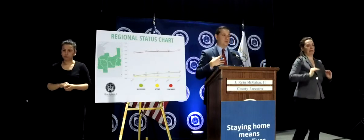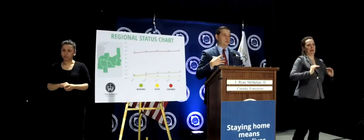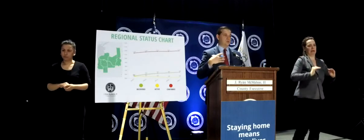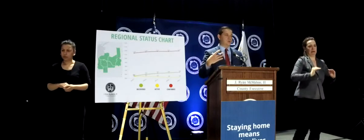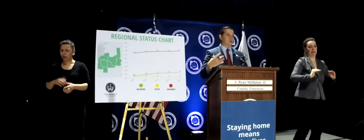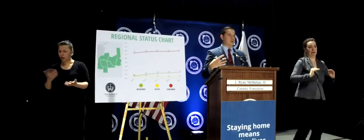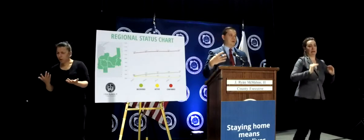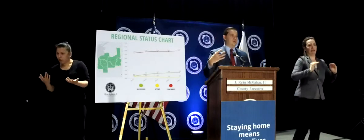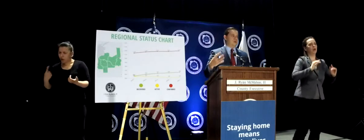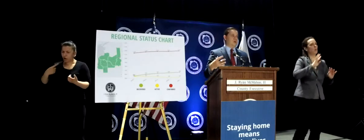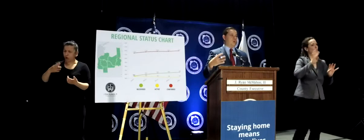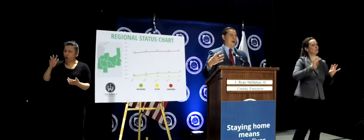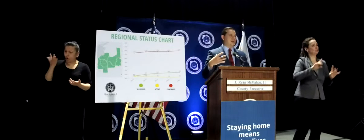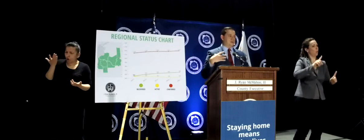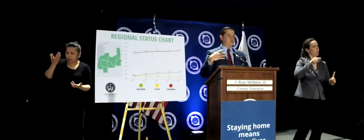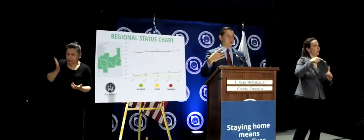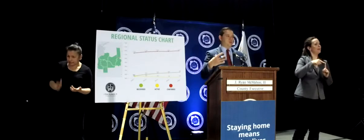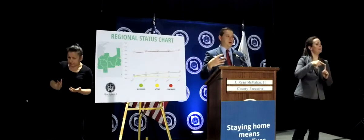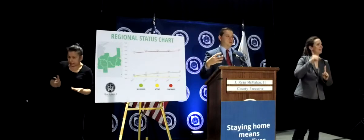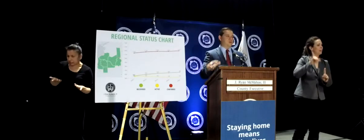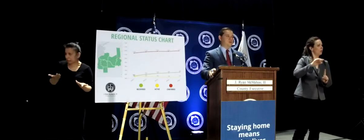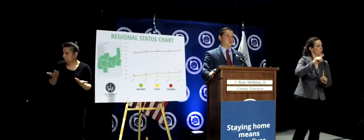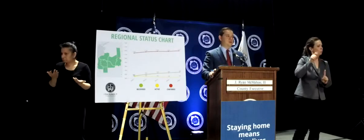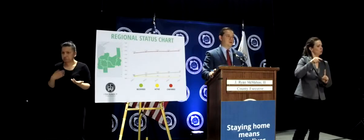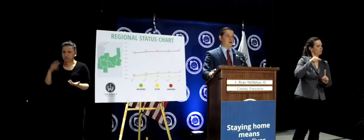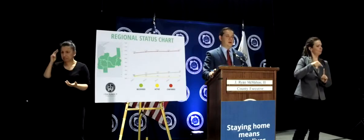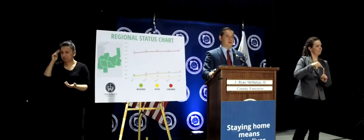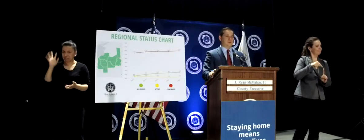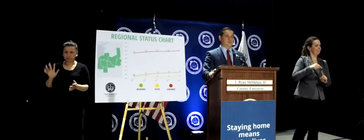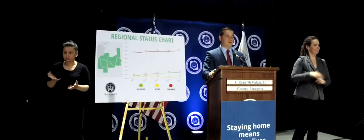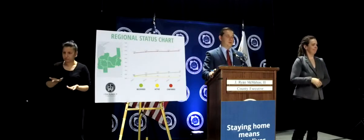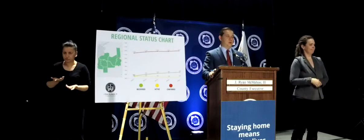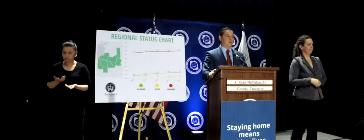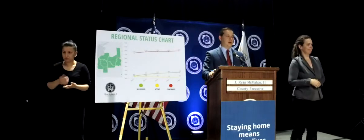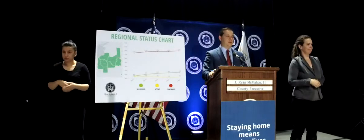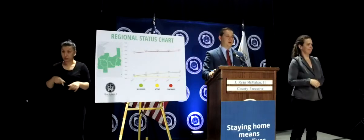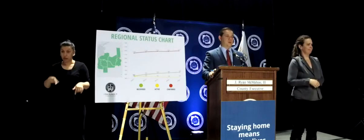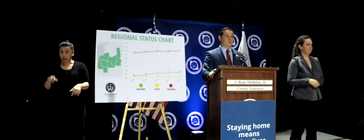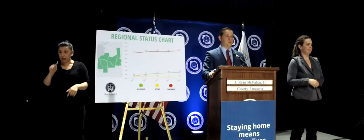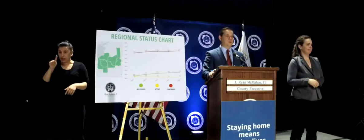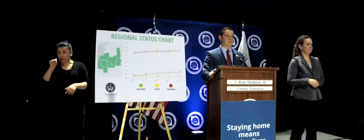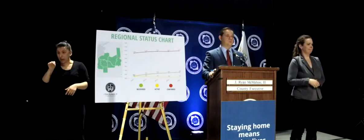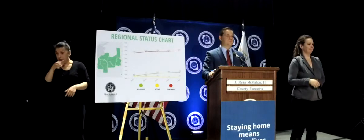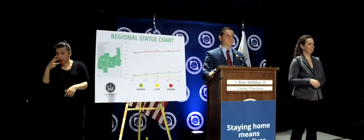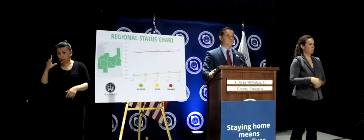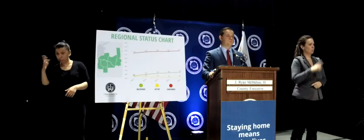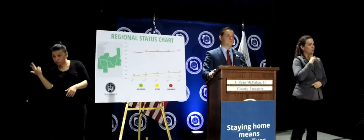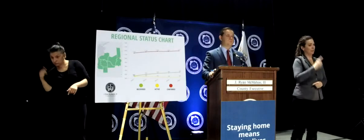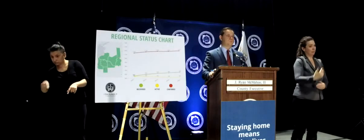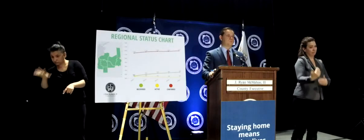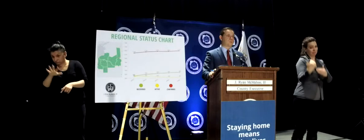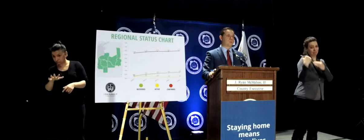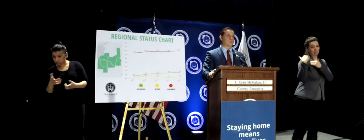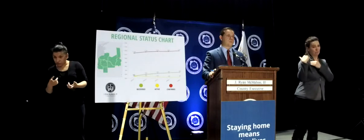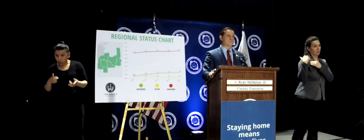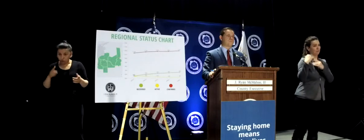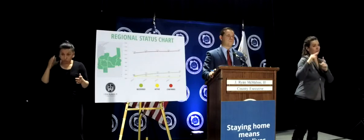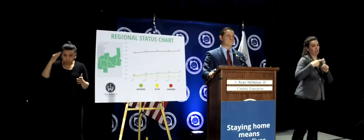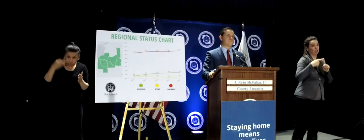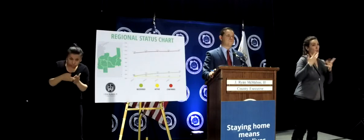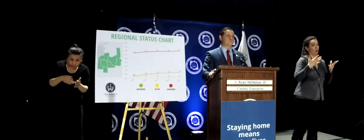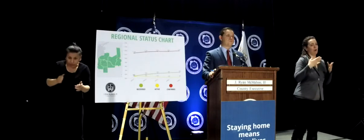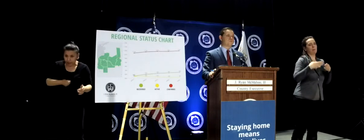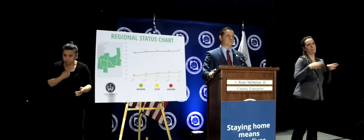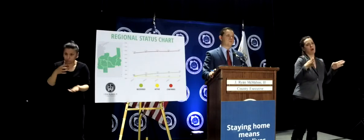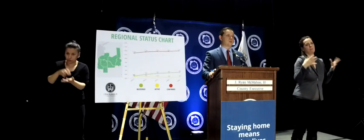kind of the ones who know the when, because we're in charge of public health in our own communities. With the voluntary